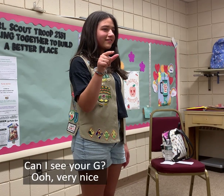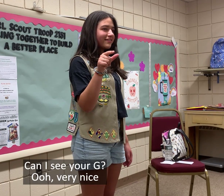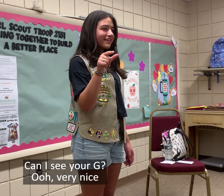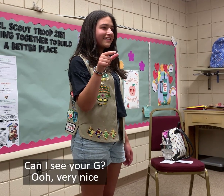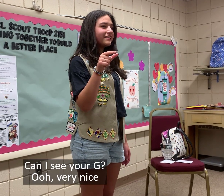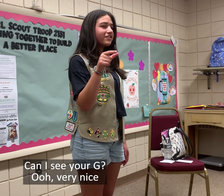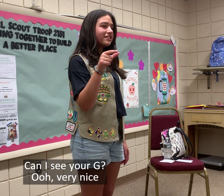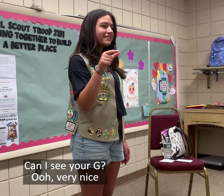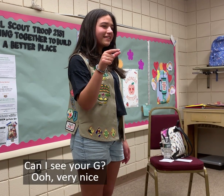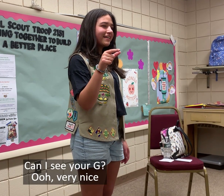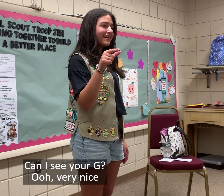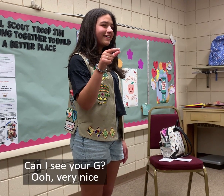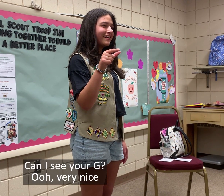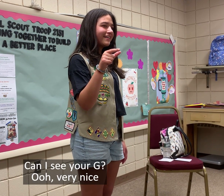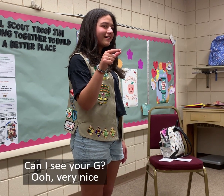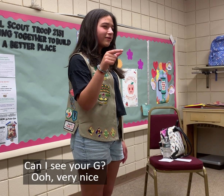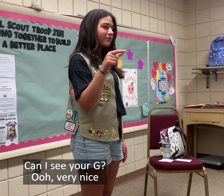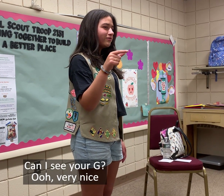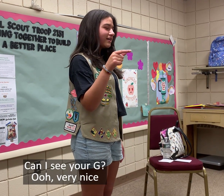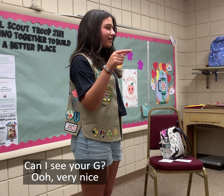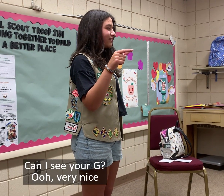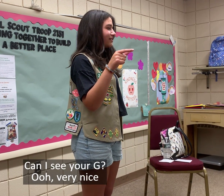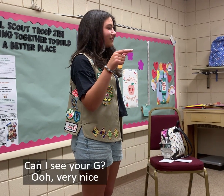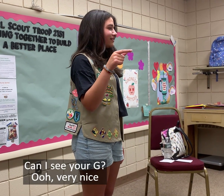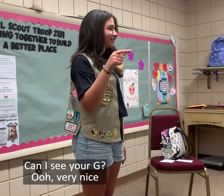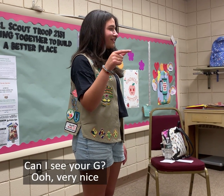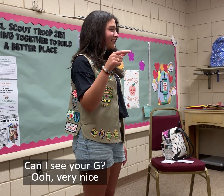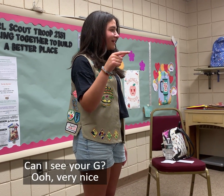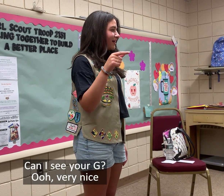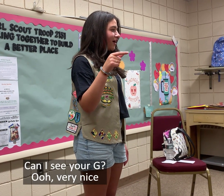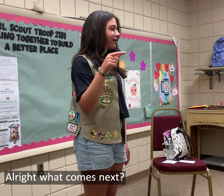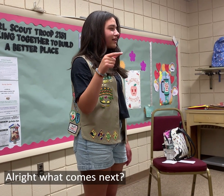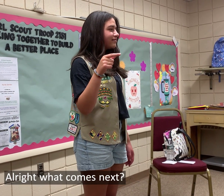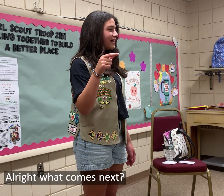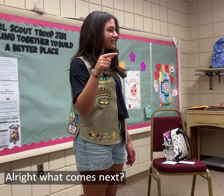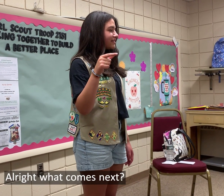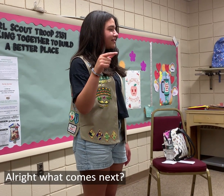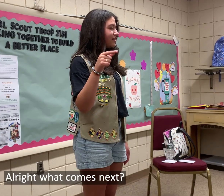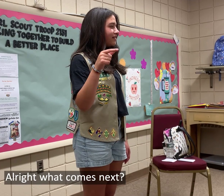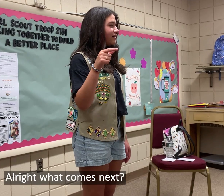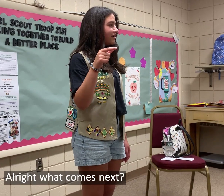Can I see your G? Ooh, very nice. Alright, what comes next?